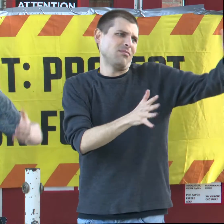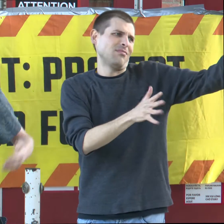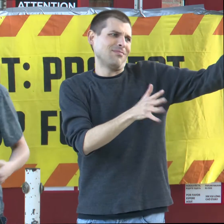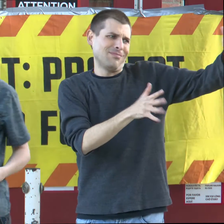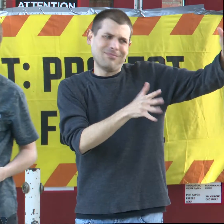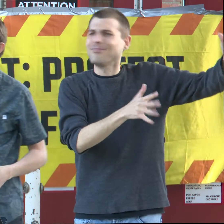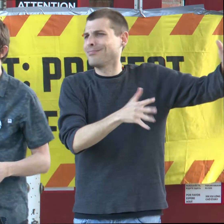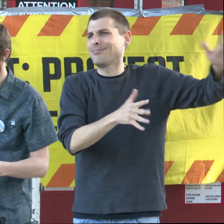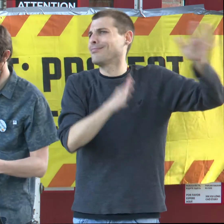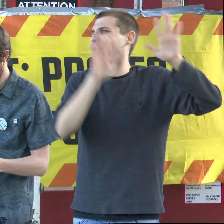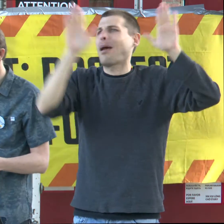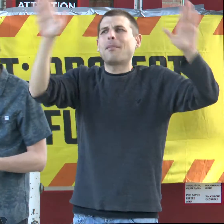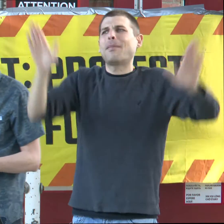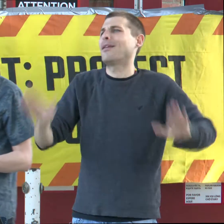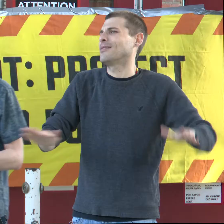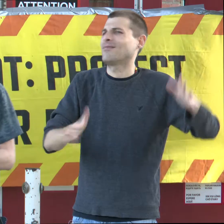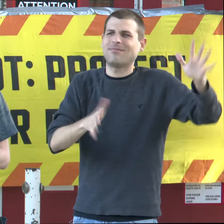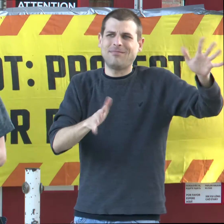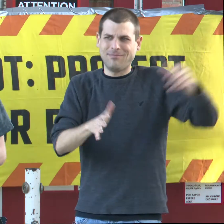that?